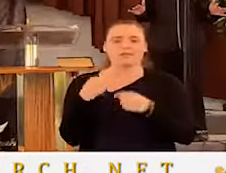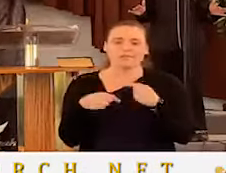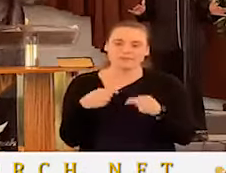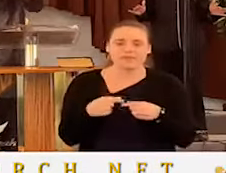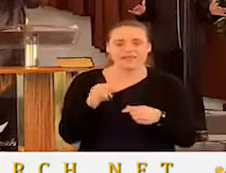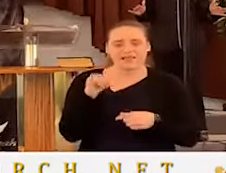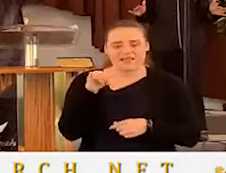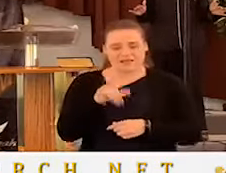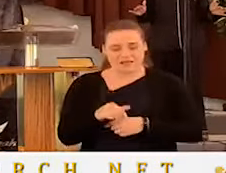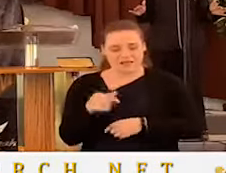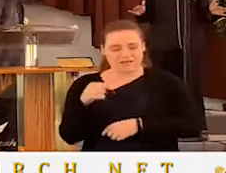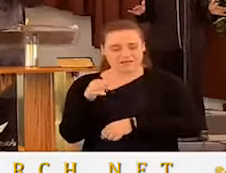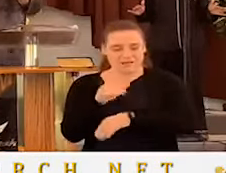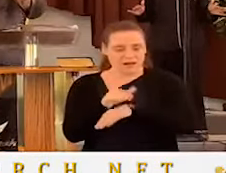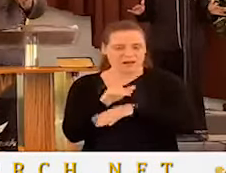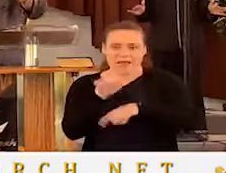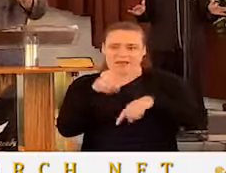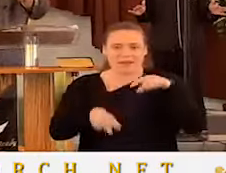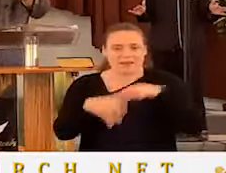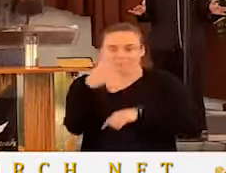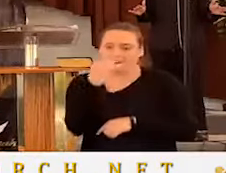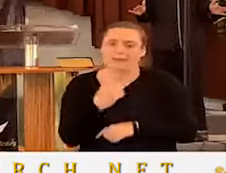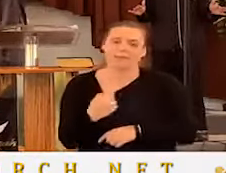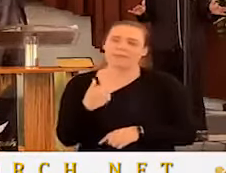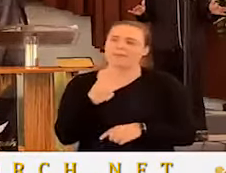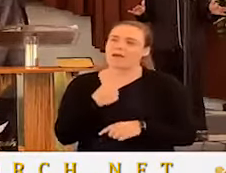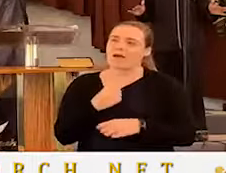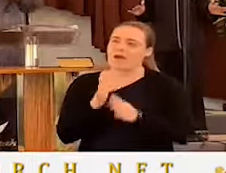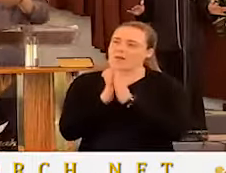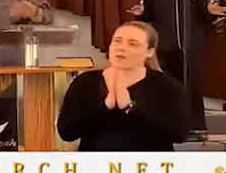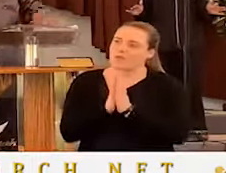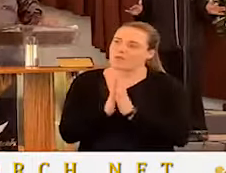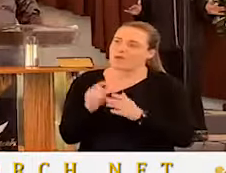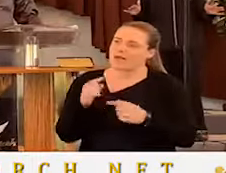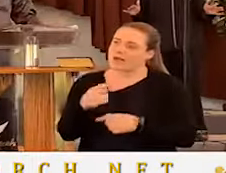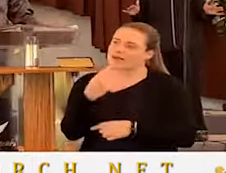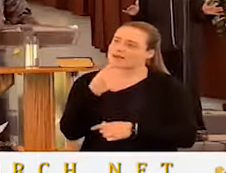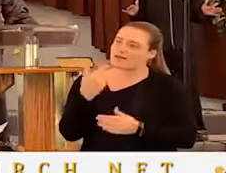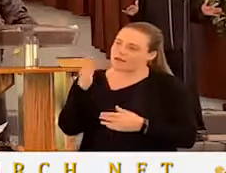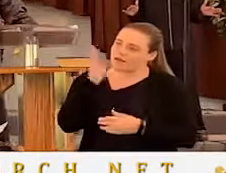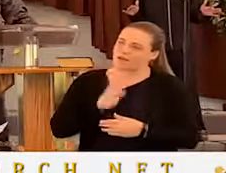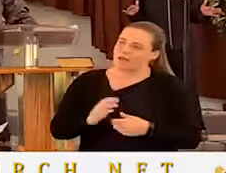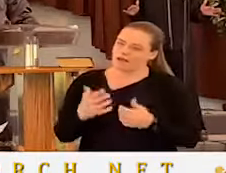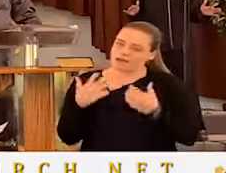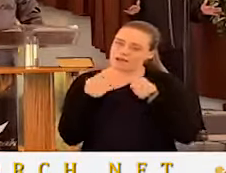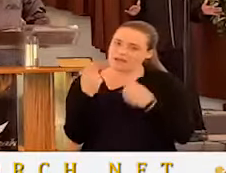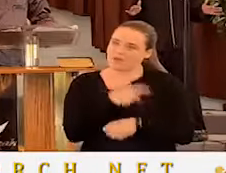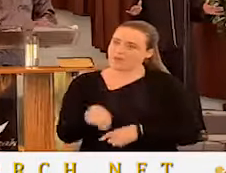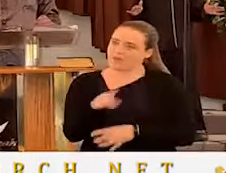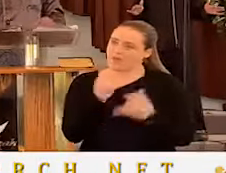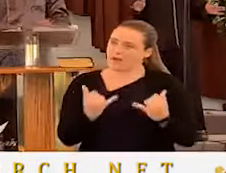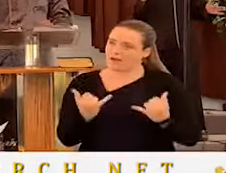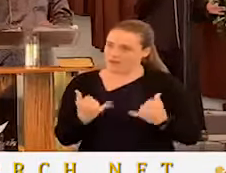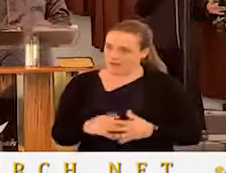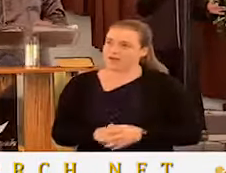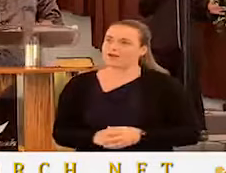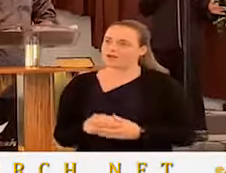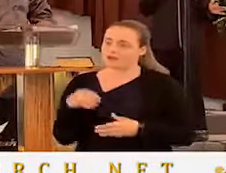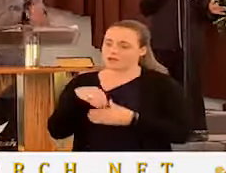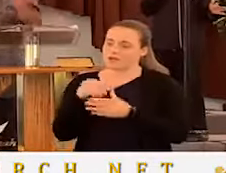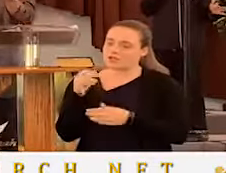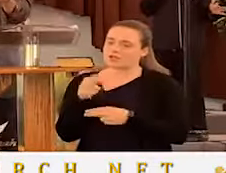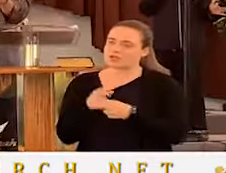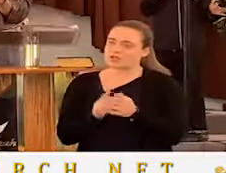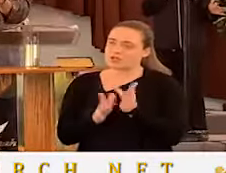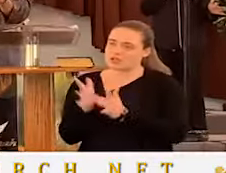I speak to every ailment in our bodies. Heal it right now in the name of Jesus. Our minds are